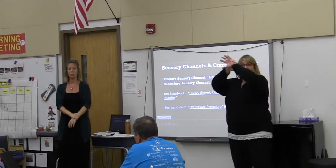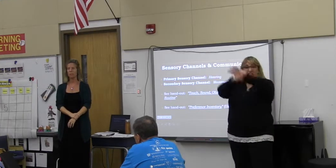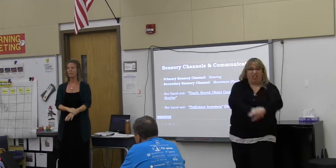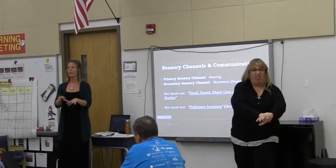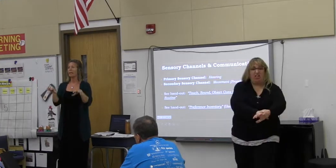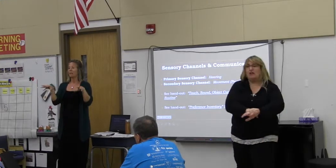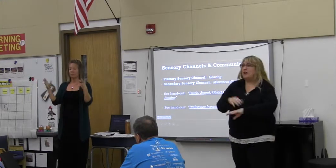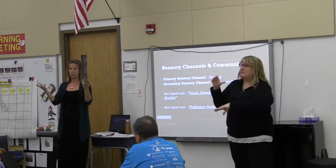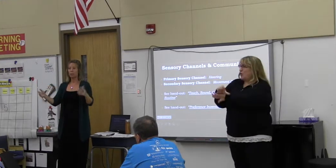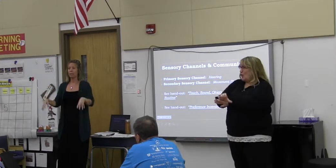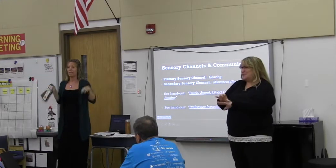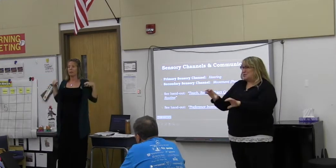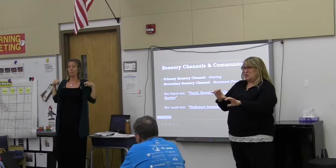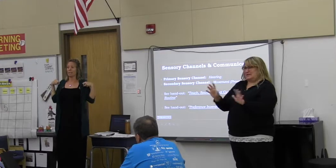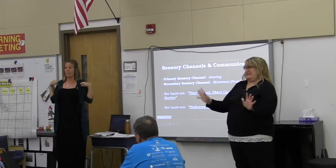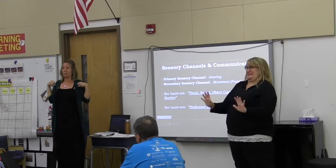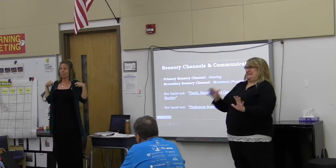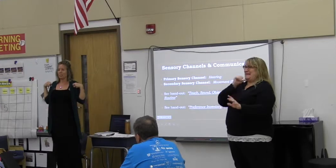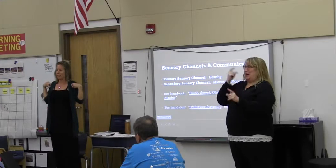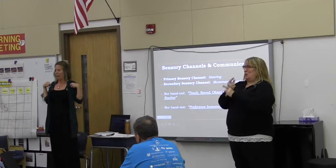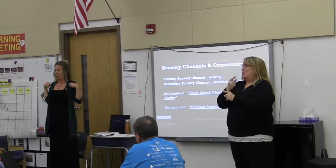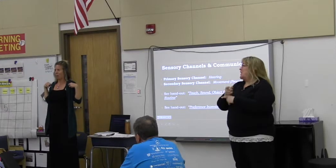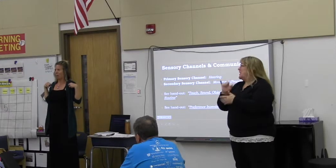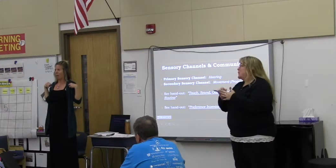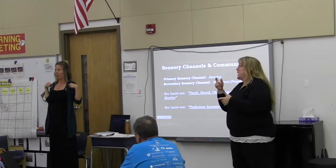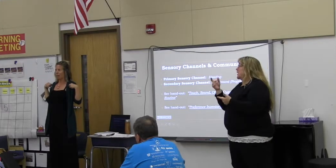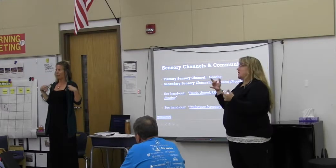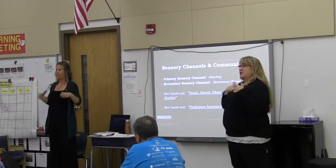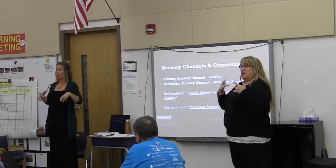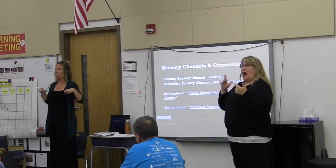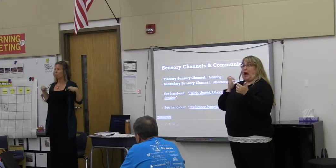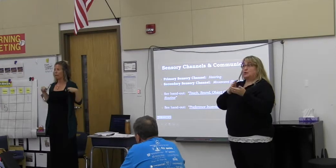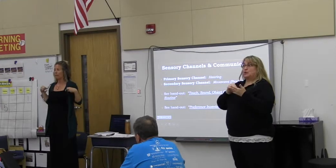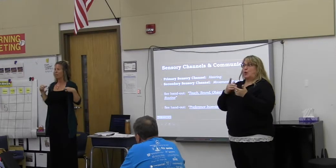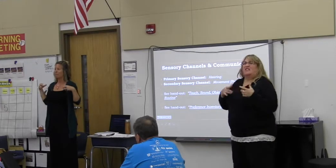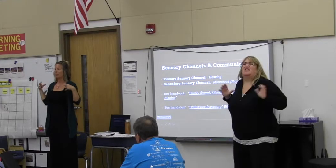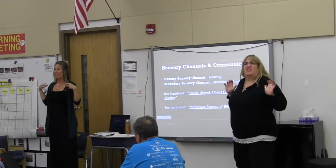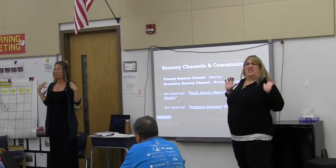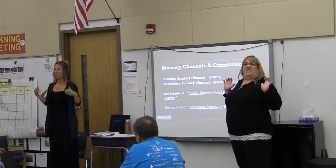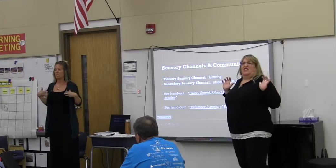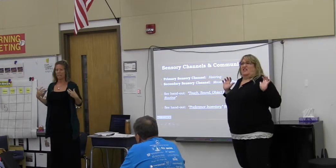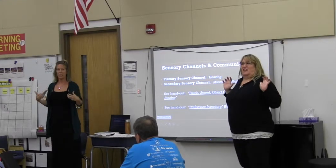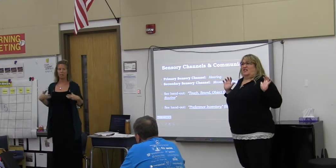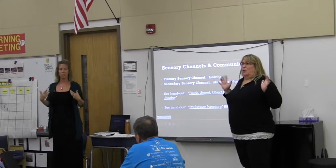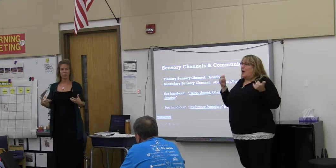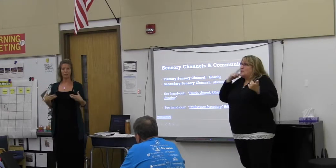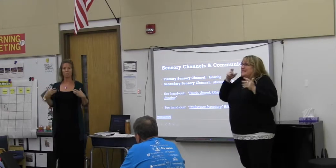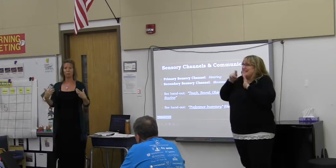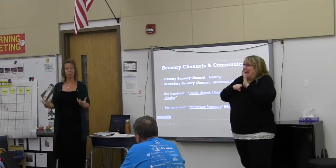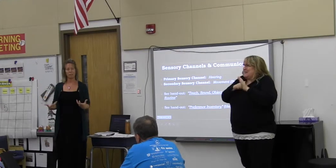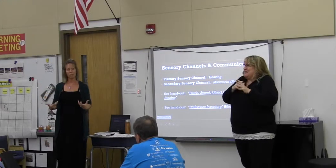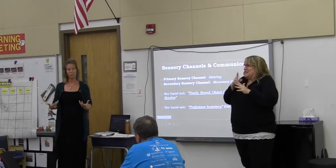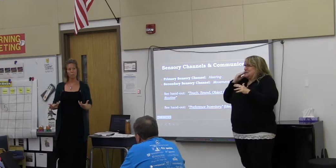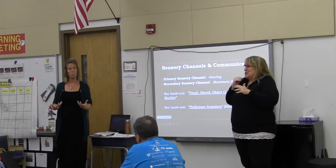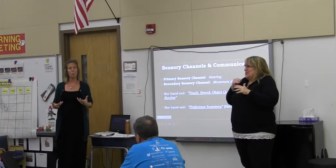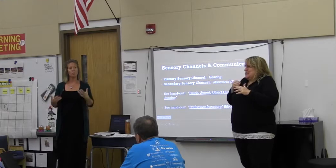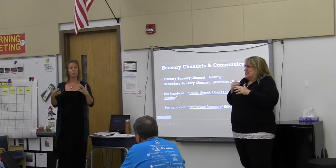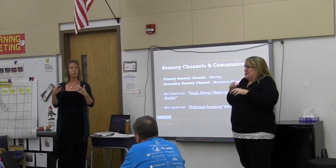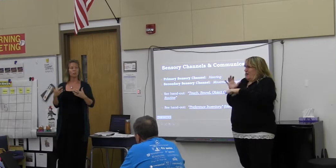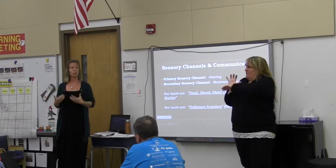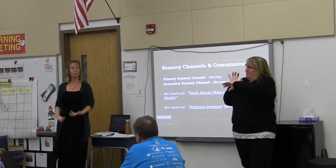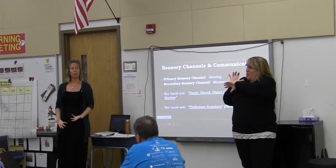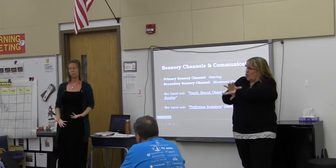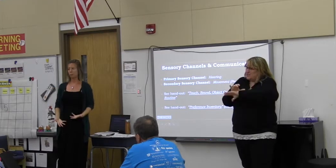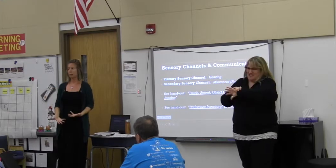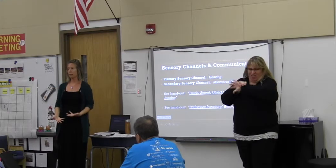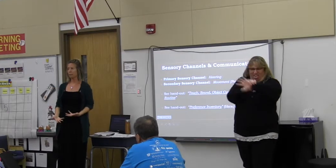do something, this is why 9 times out of 10 you see this happen with a lot of our kids. They pull back because they have such negative experiences with touch. So the